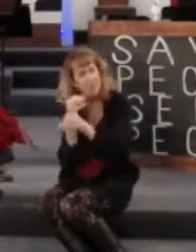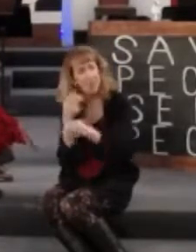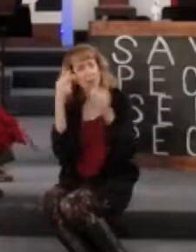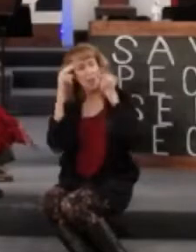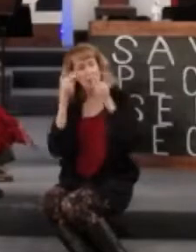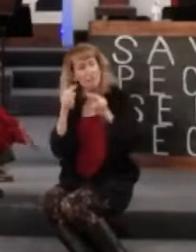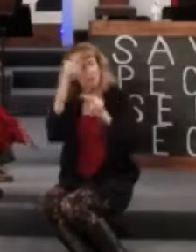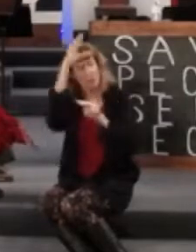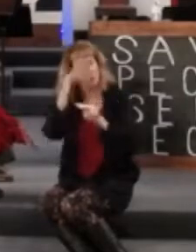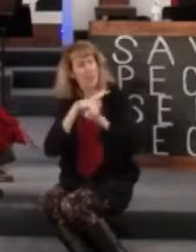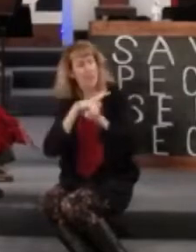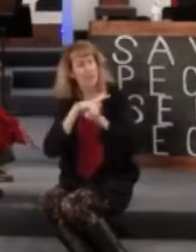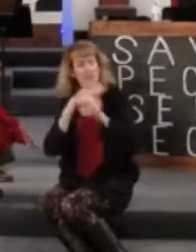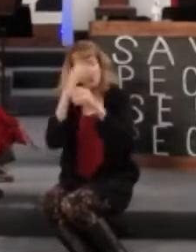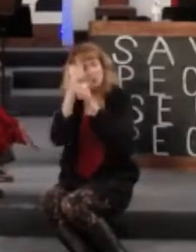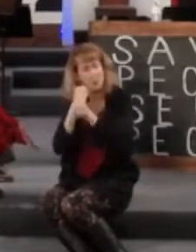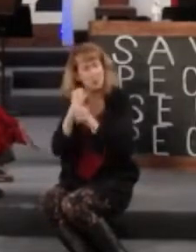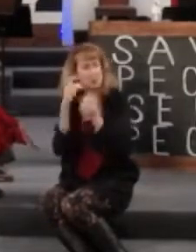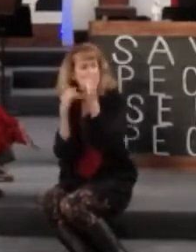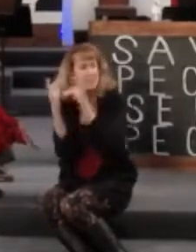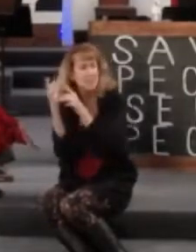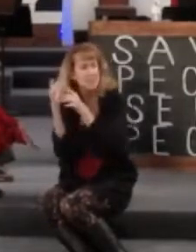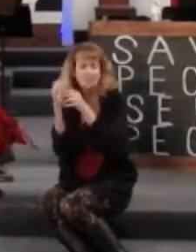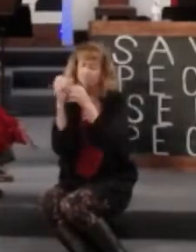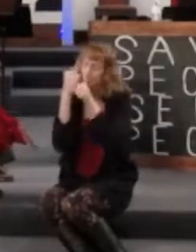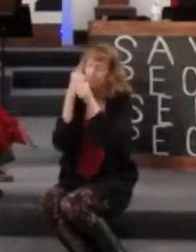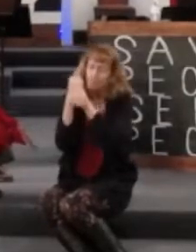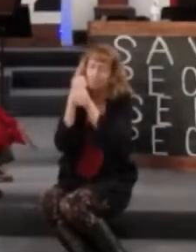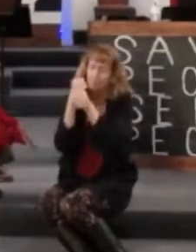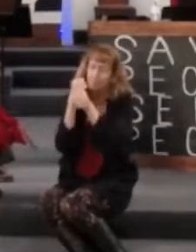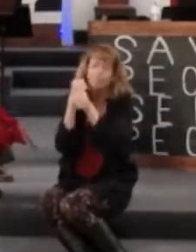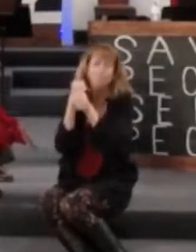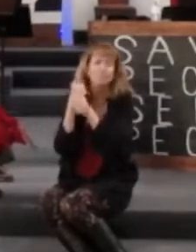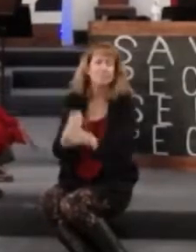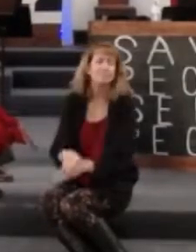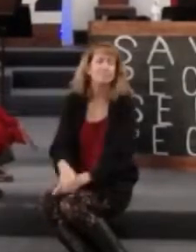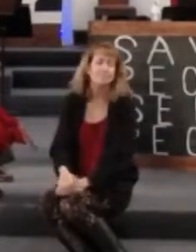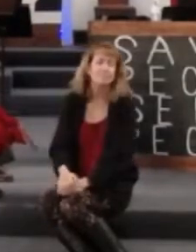know and trust to keep your best interests at heart.